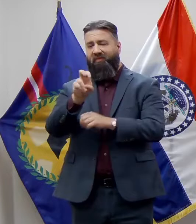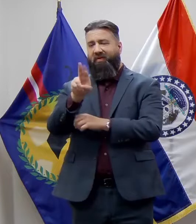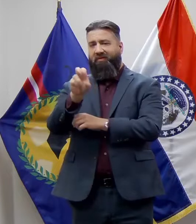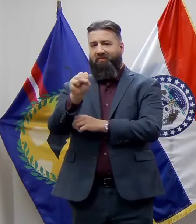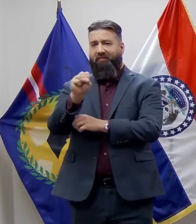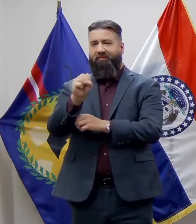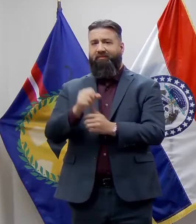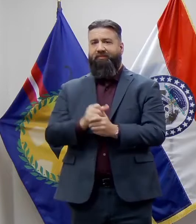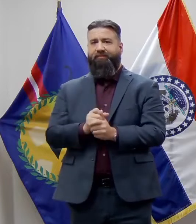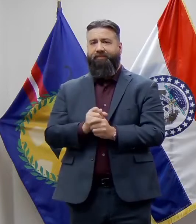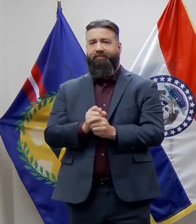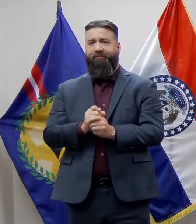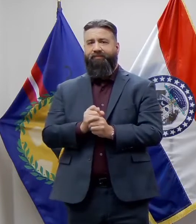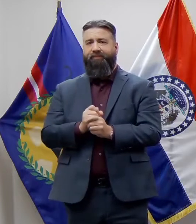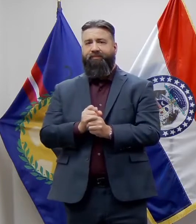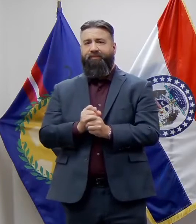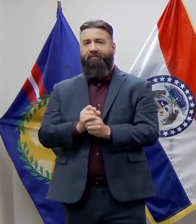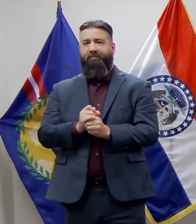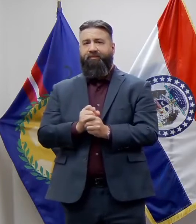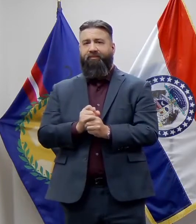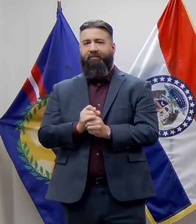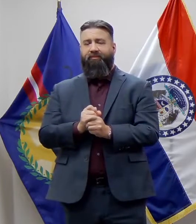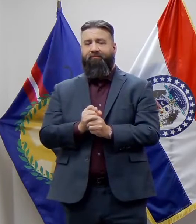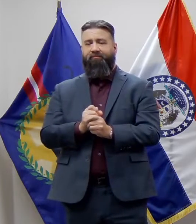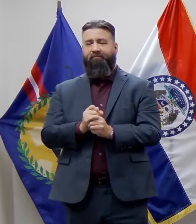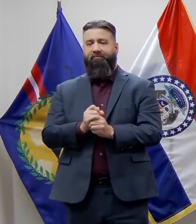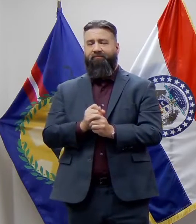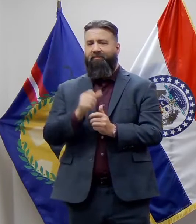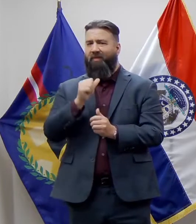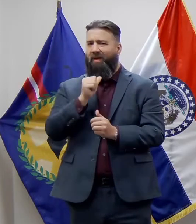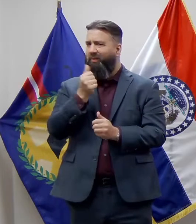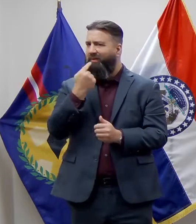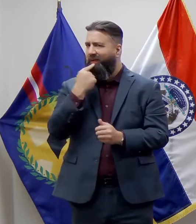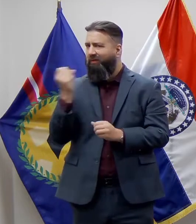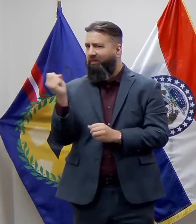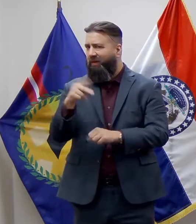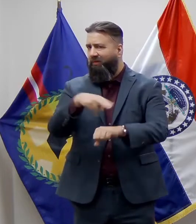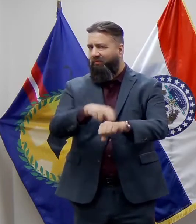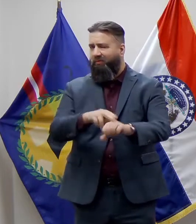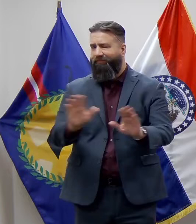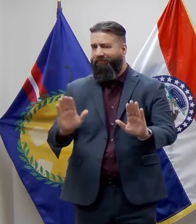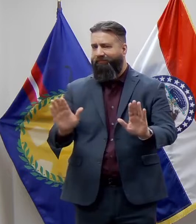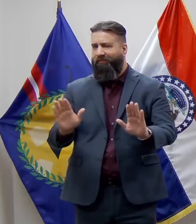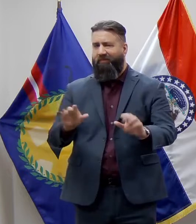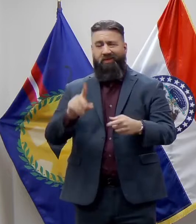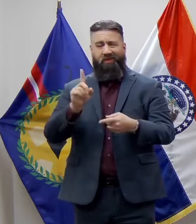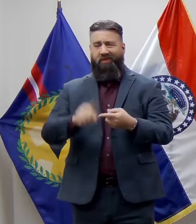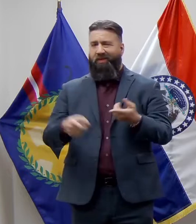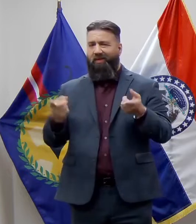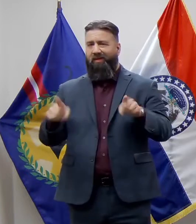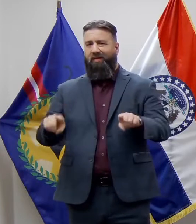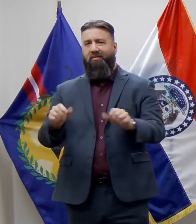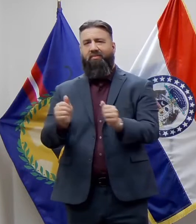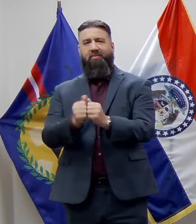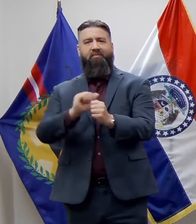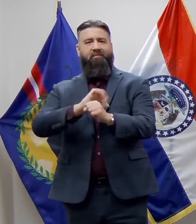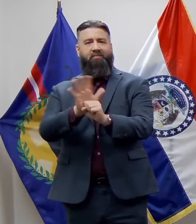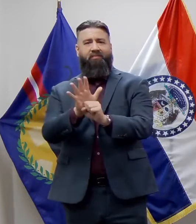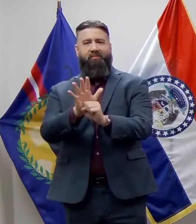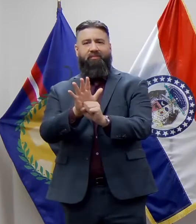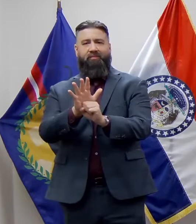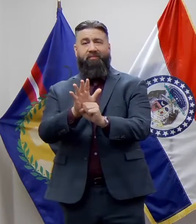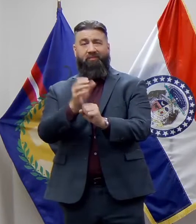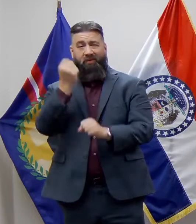day. So I would not call this getting back to normal. That can never happen when this pandemic is